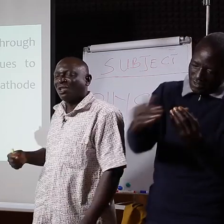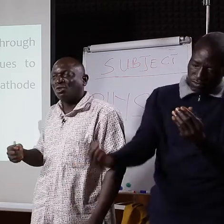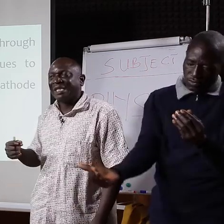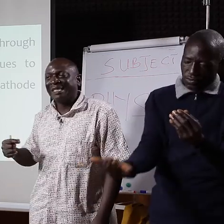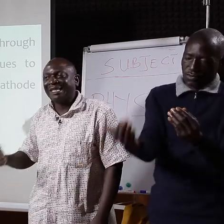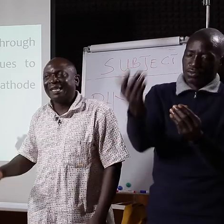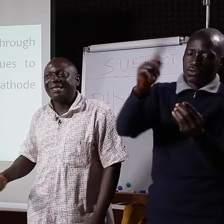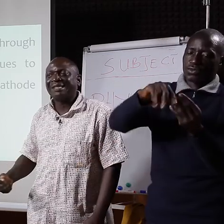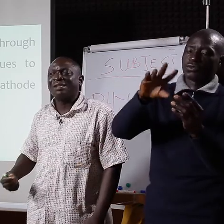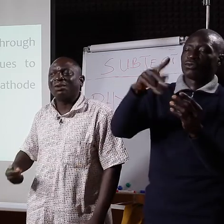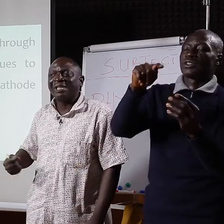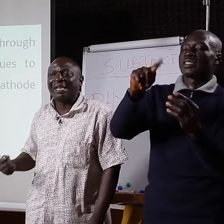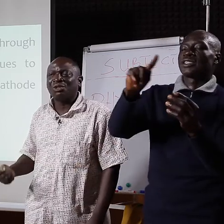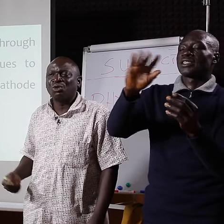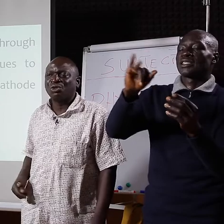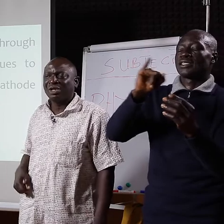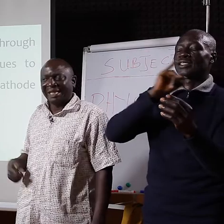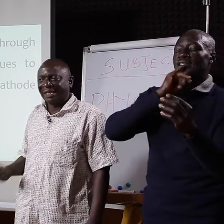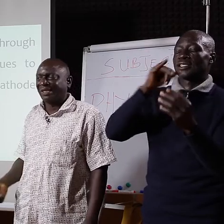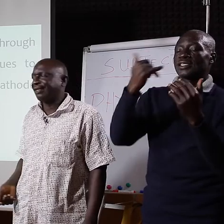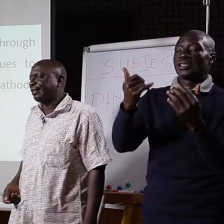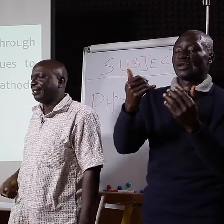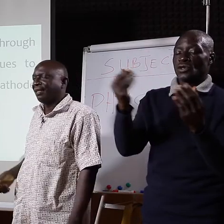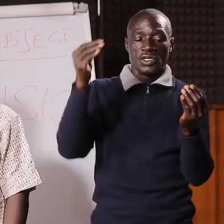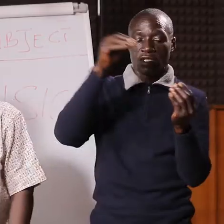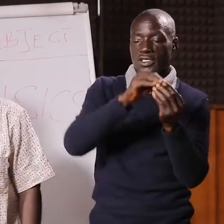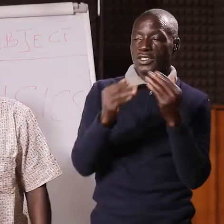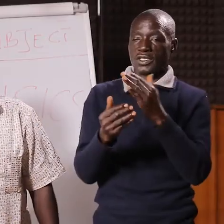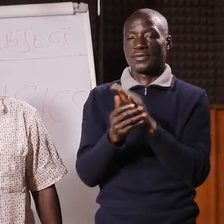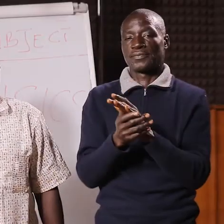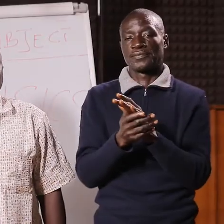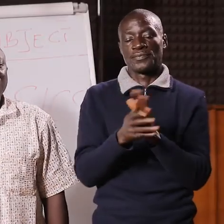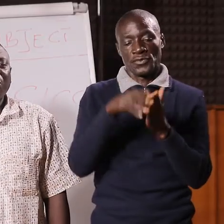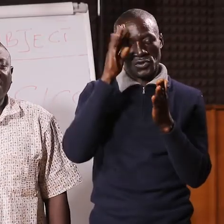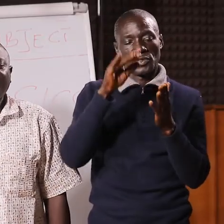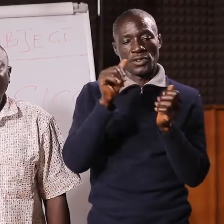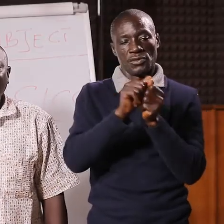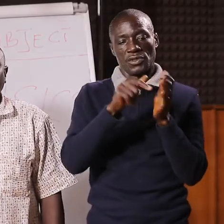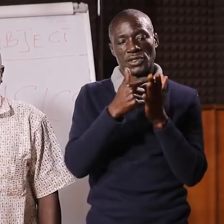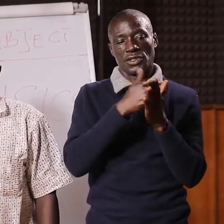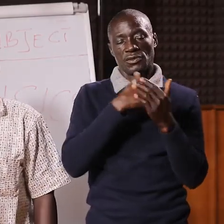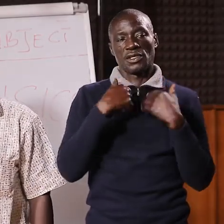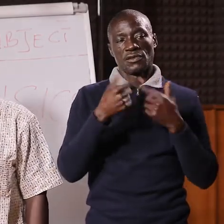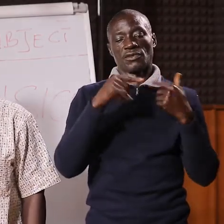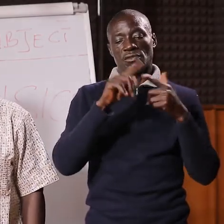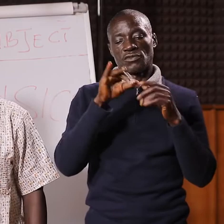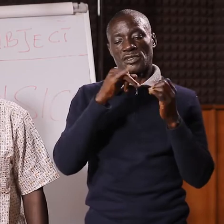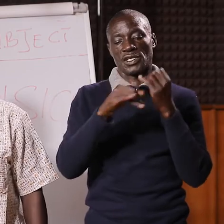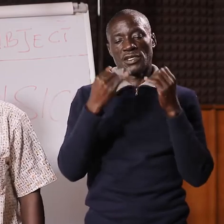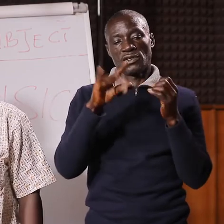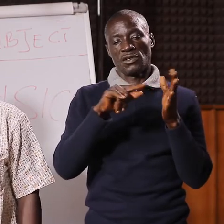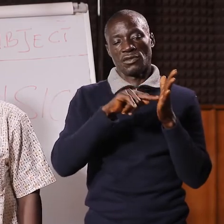cathode, so the thickness of the cathode increases. Learners, with this one, we have come to the